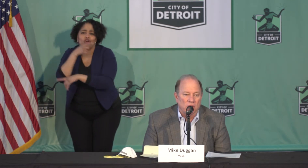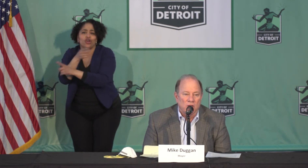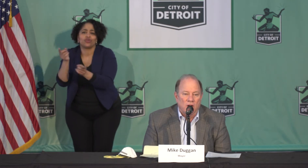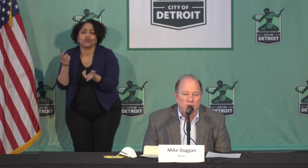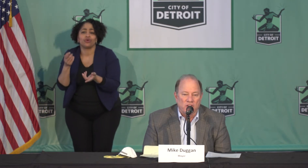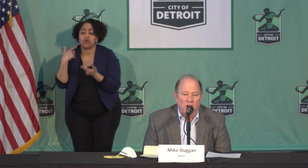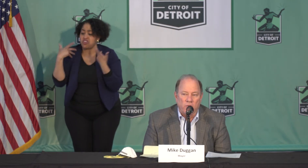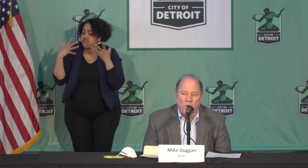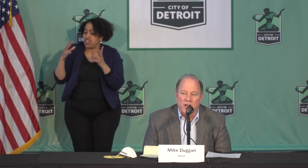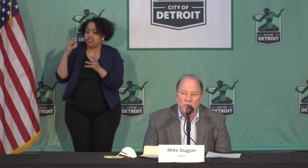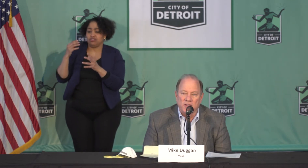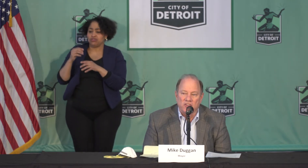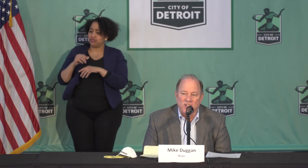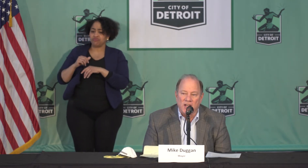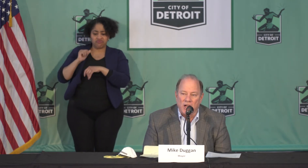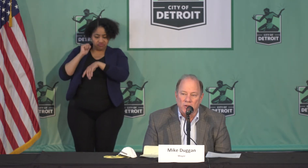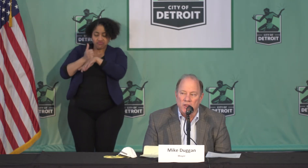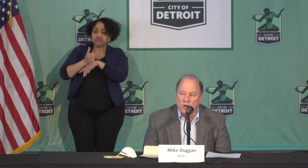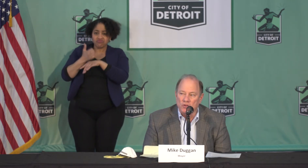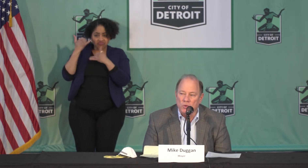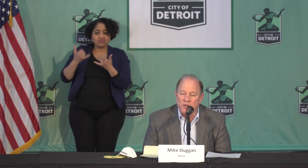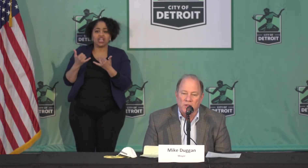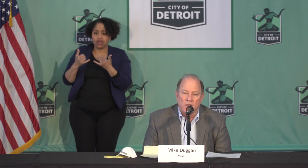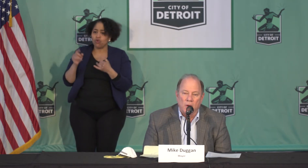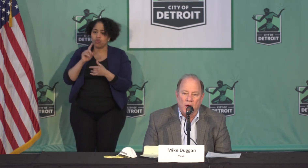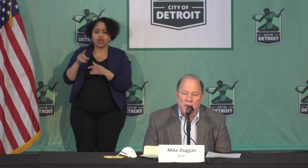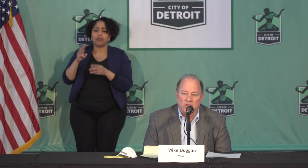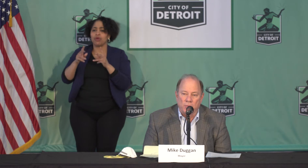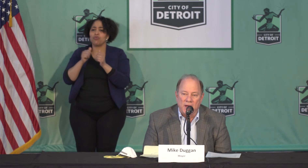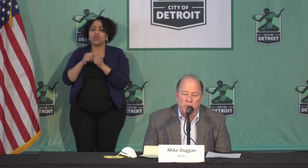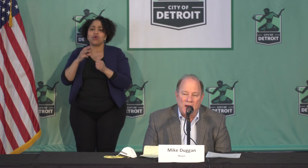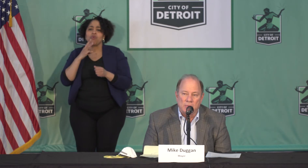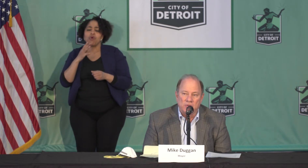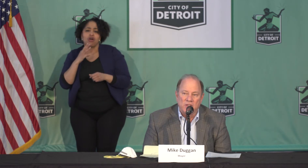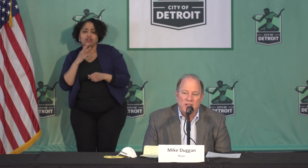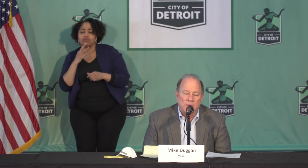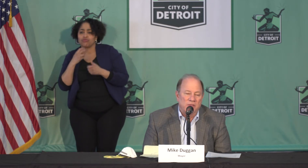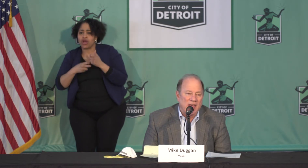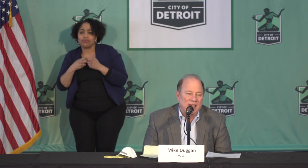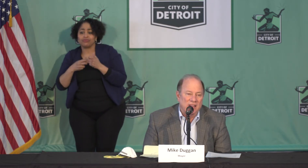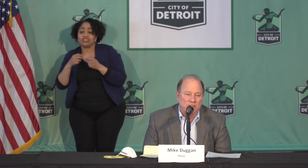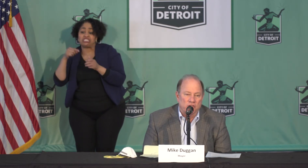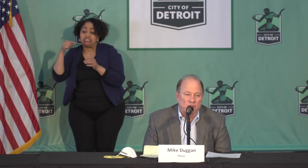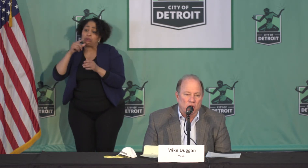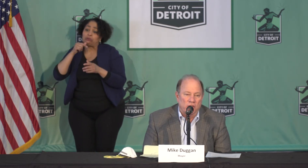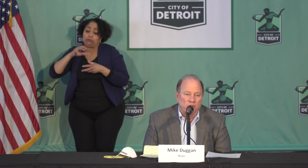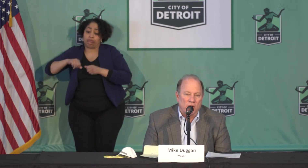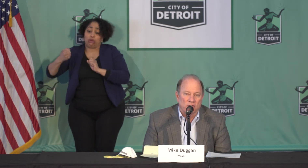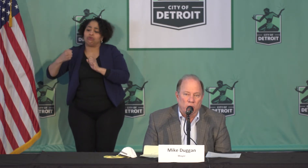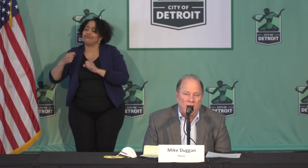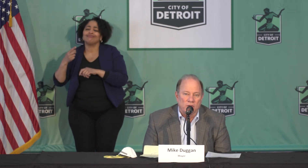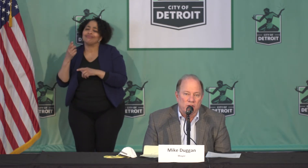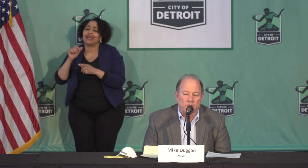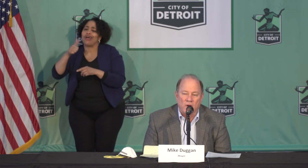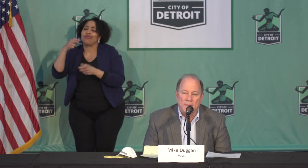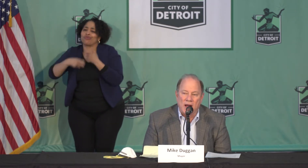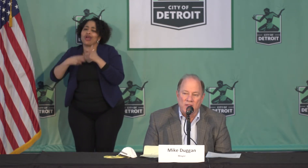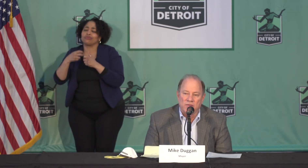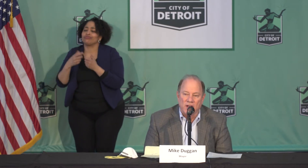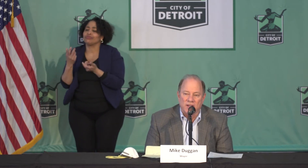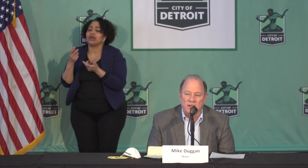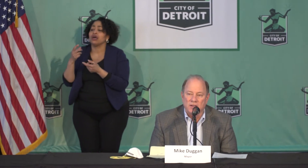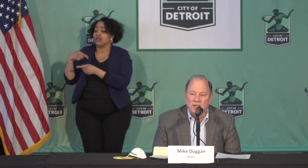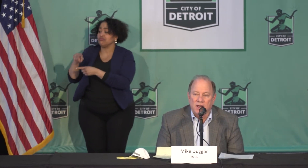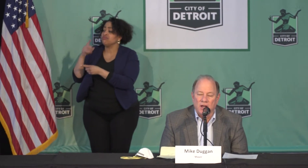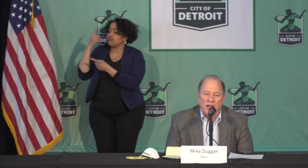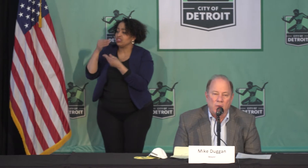restoration of shut-off water in this city, other than those with major pipe problems. And with that, I'd like to turn it over to Director Brown to describe how they've